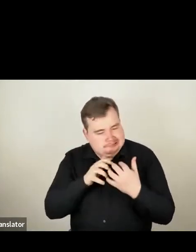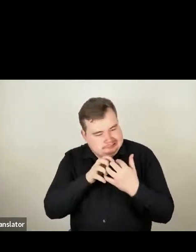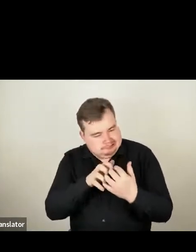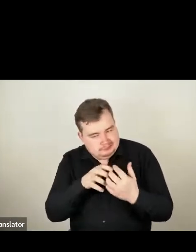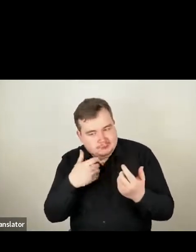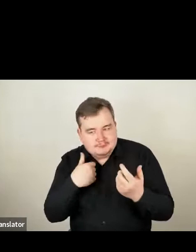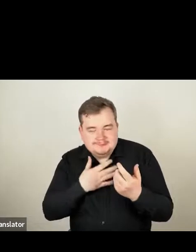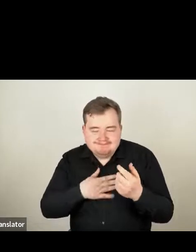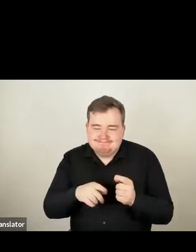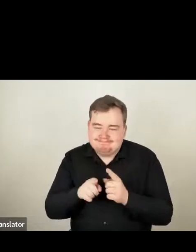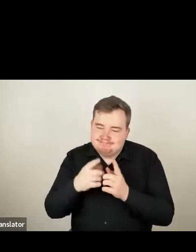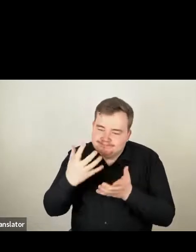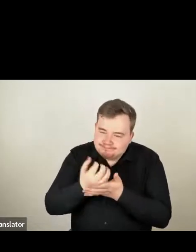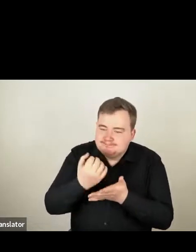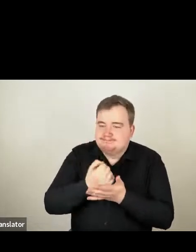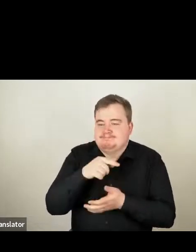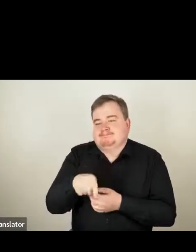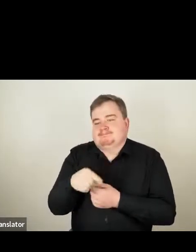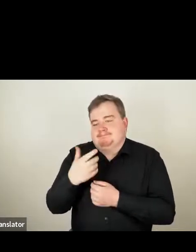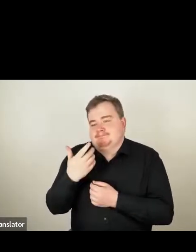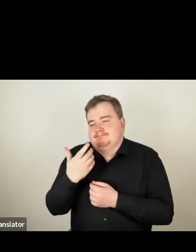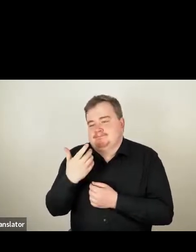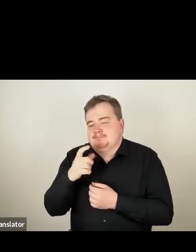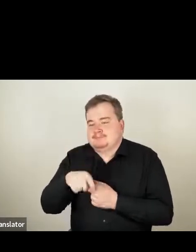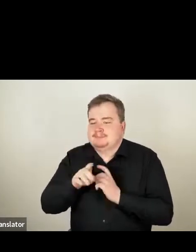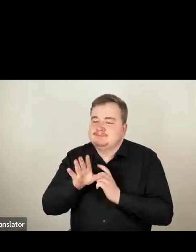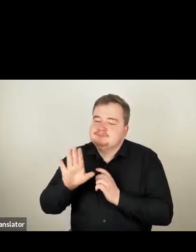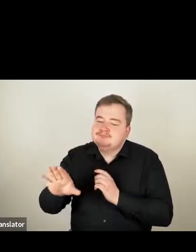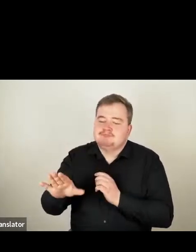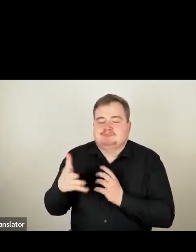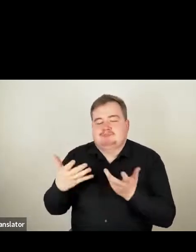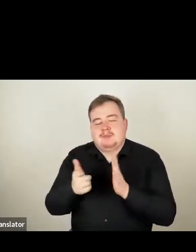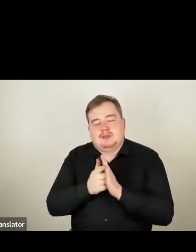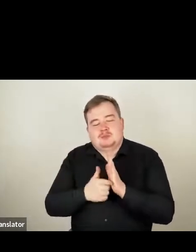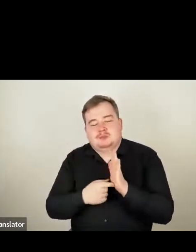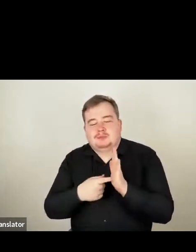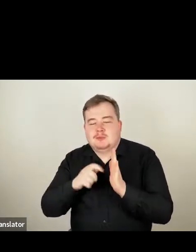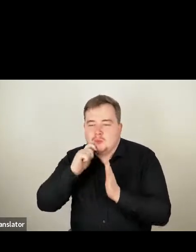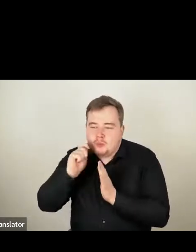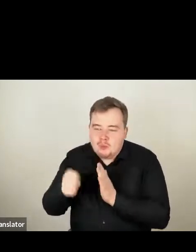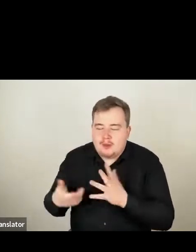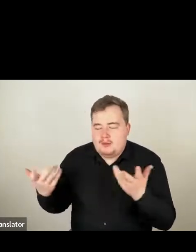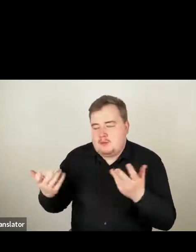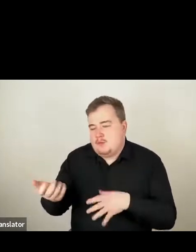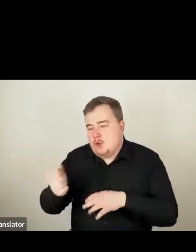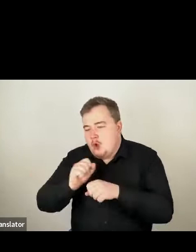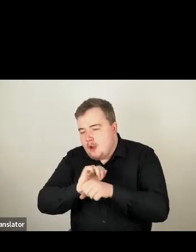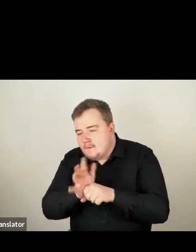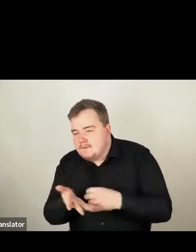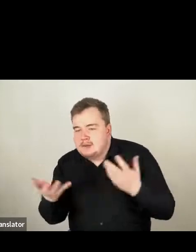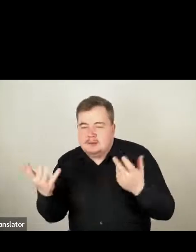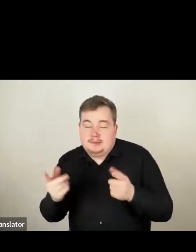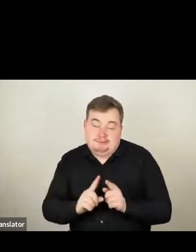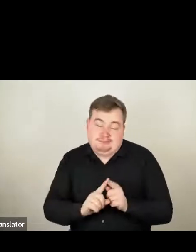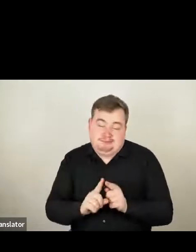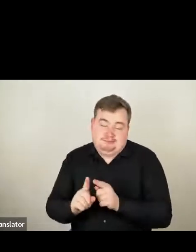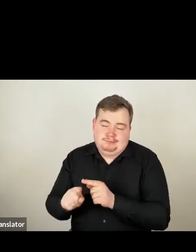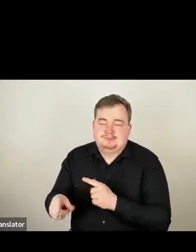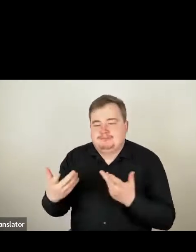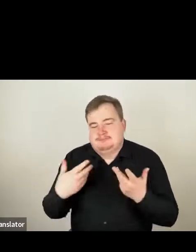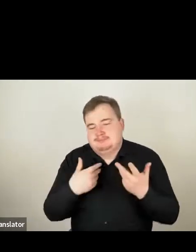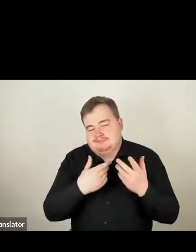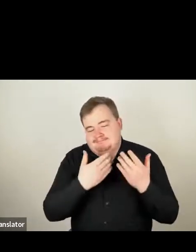Ukraine and COVID pandemic and post-pandemic developments. We are now moving to our